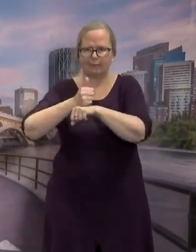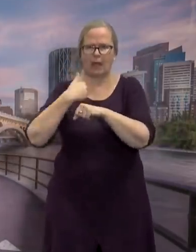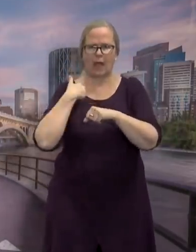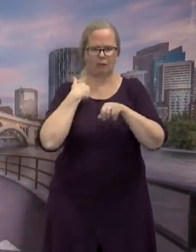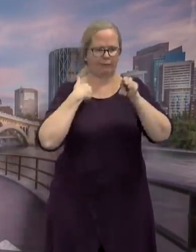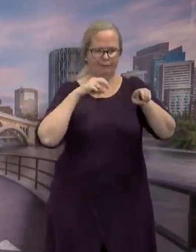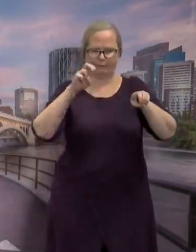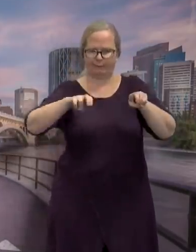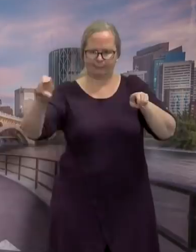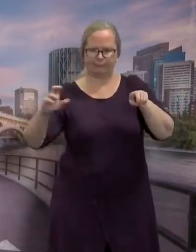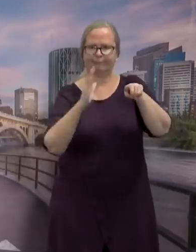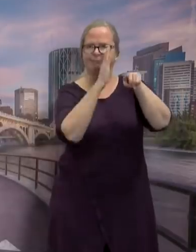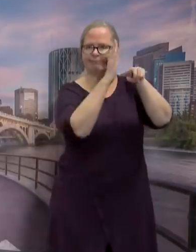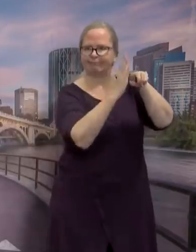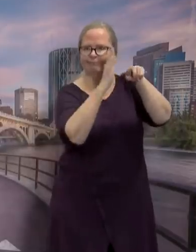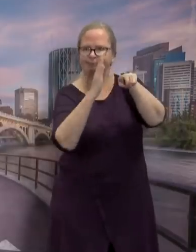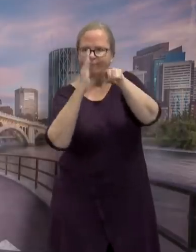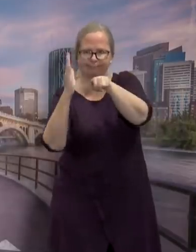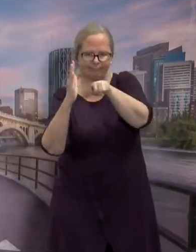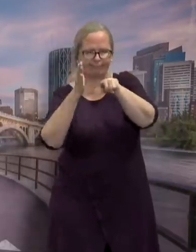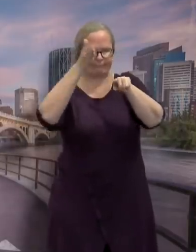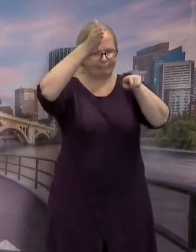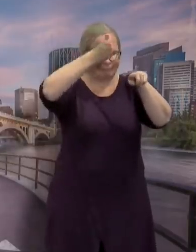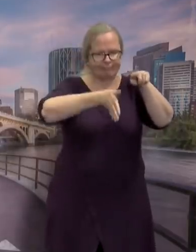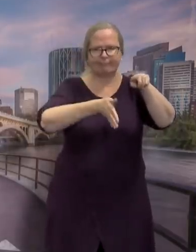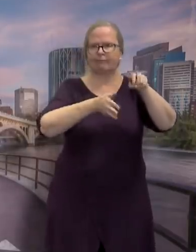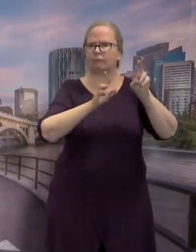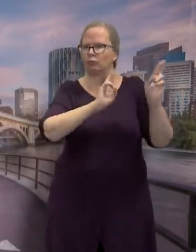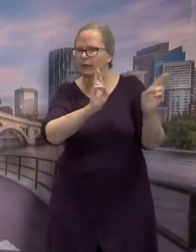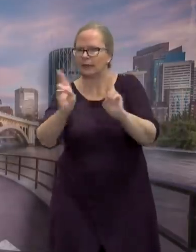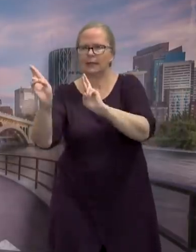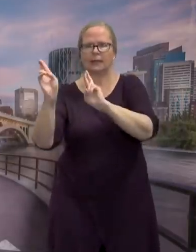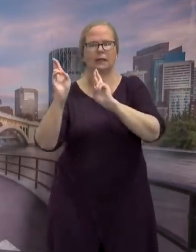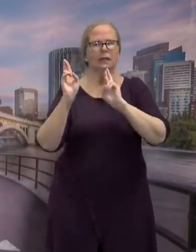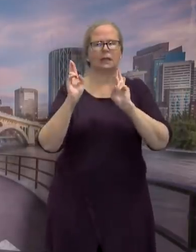another and managing their flows. So I'm